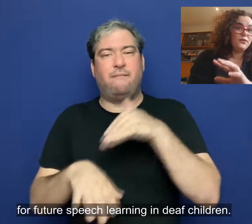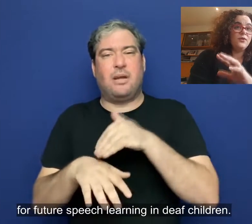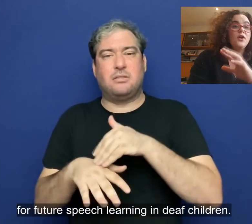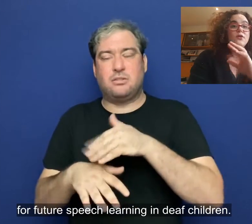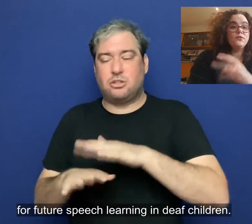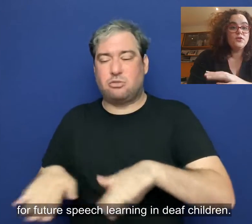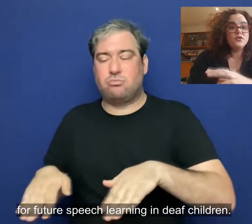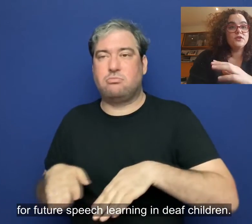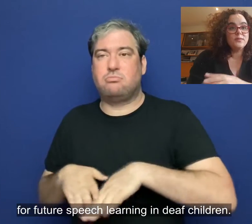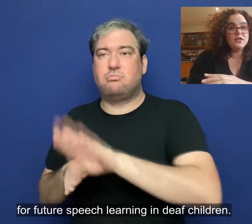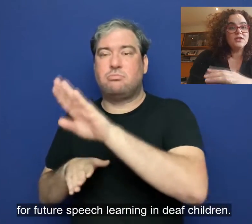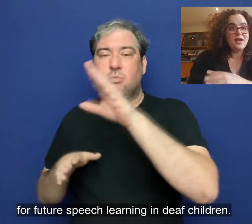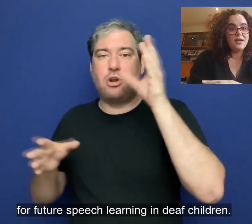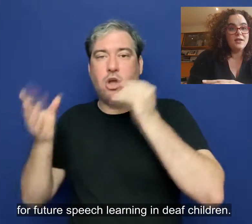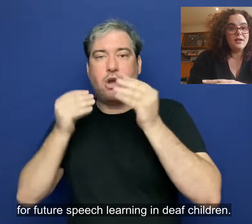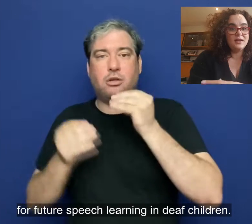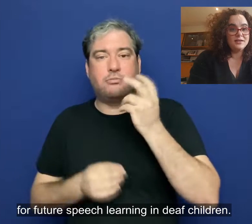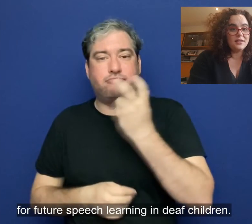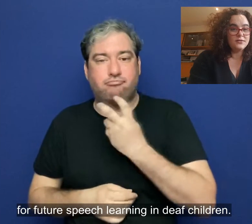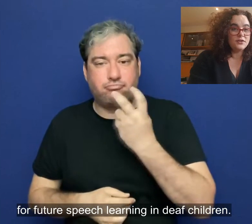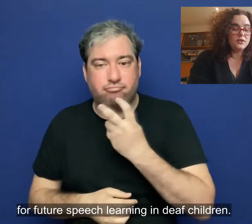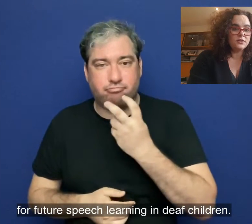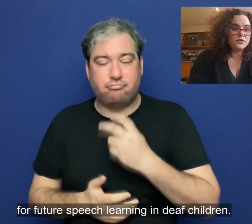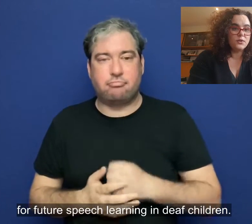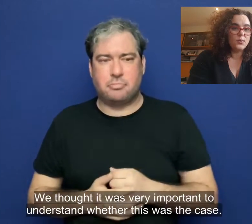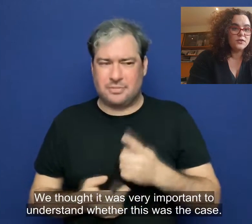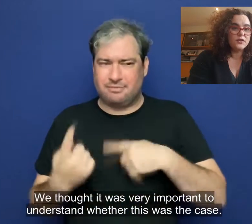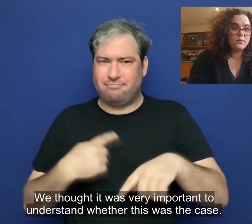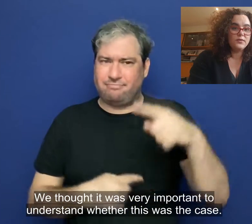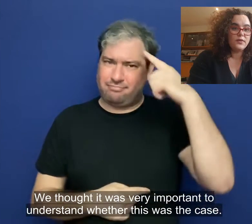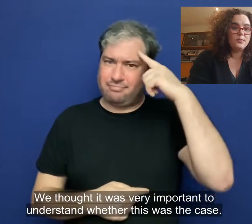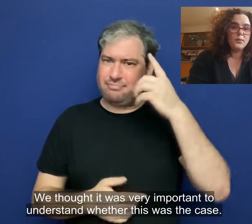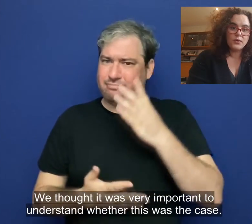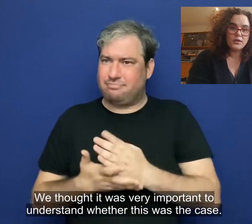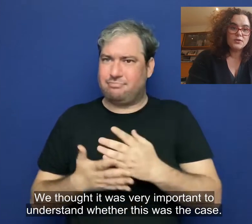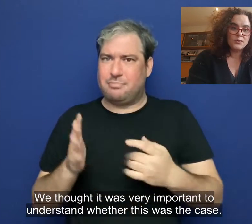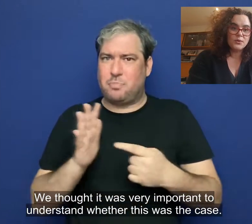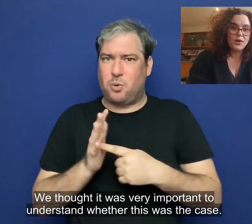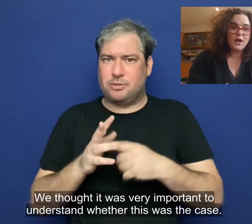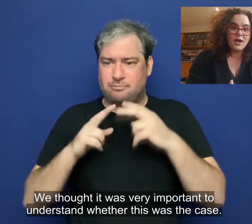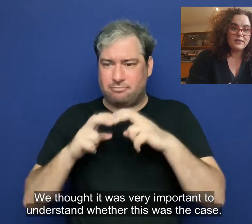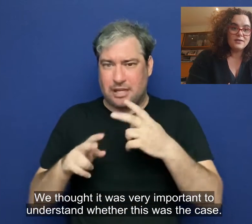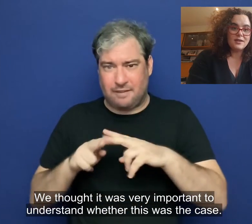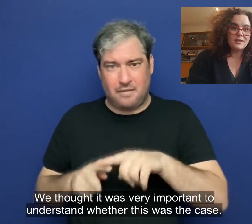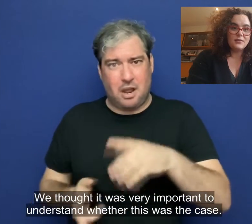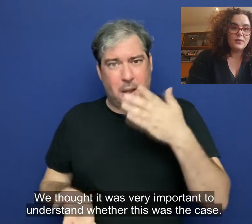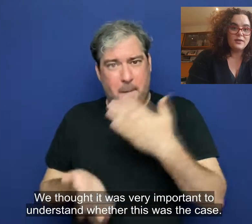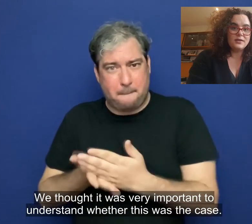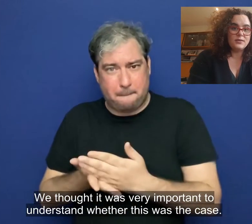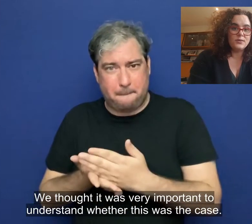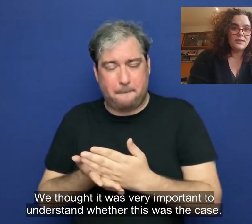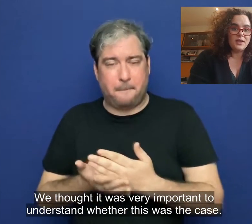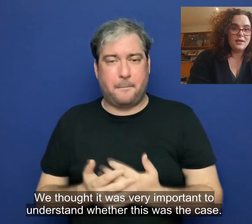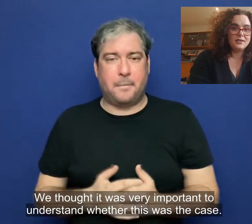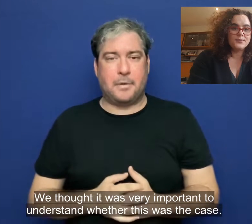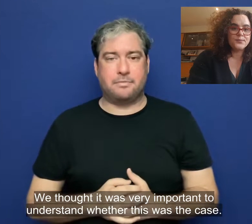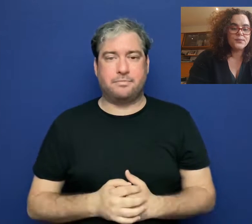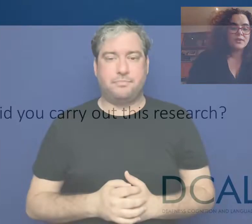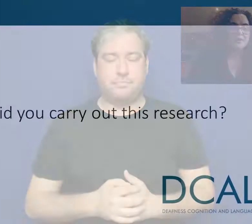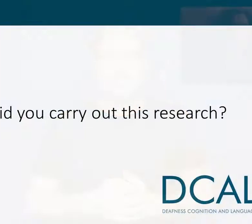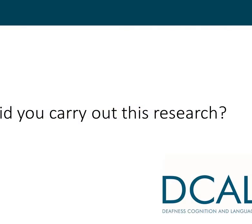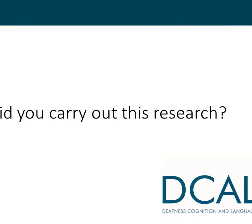detrimental for future speech learning in deaf children. So we thought it was very important to understand whether this was the